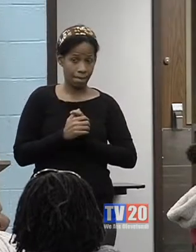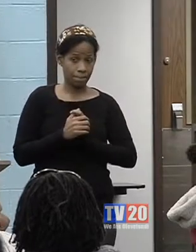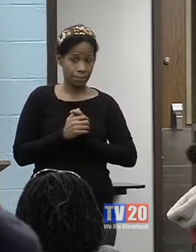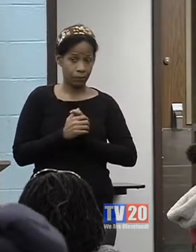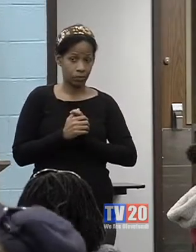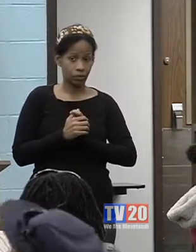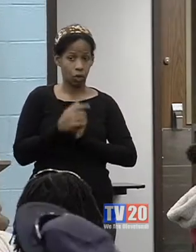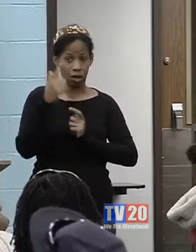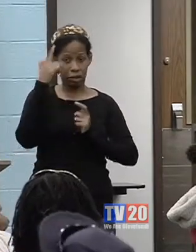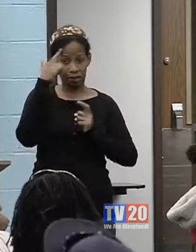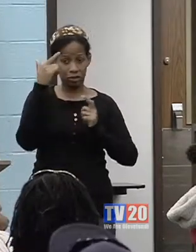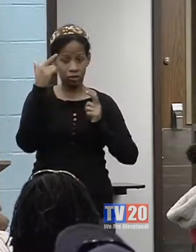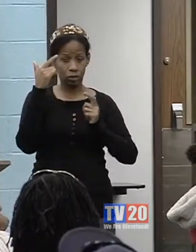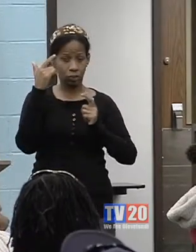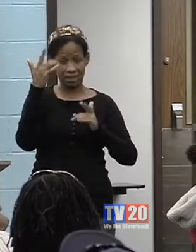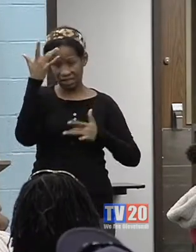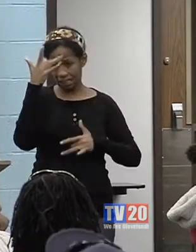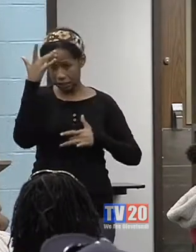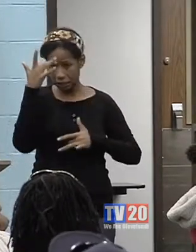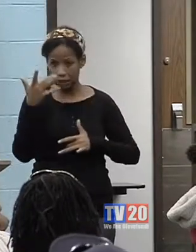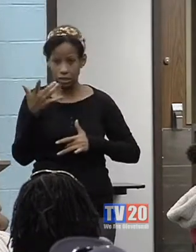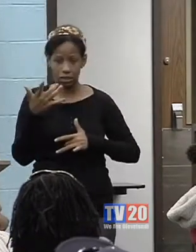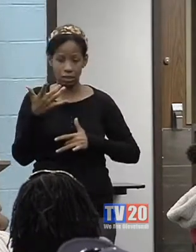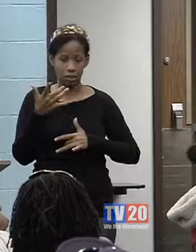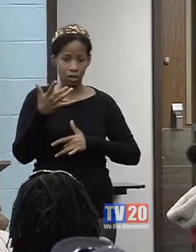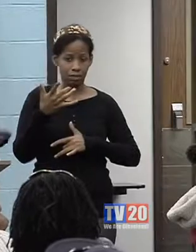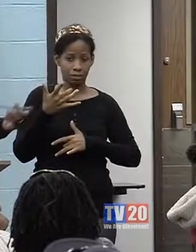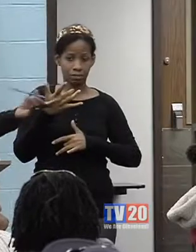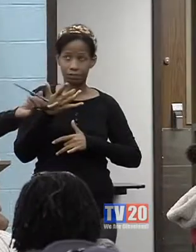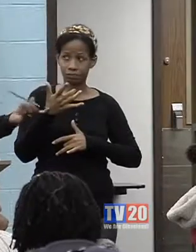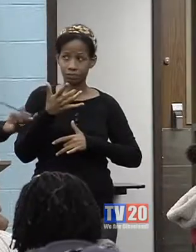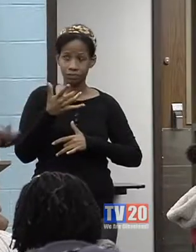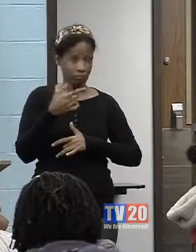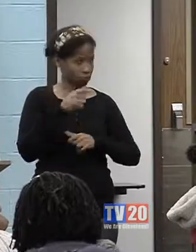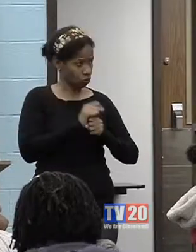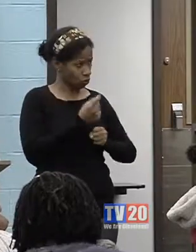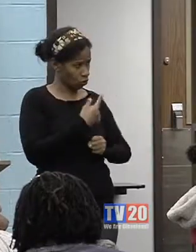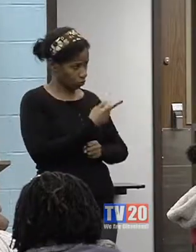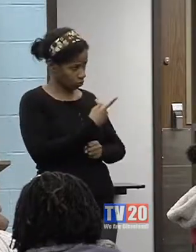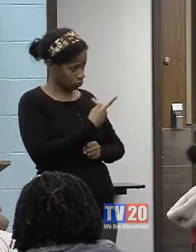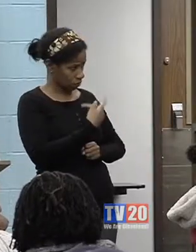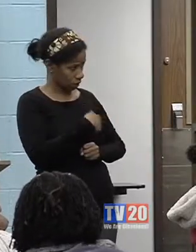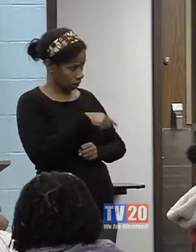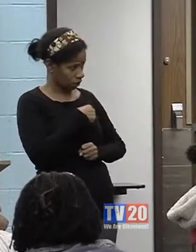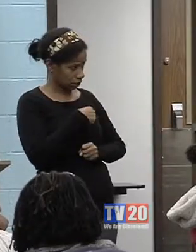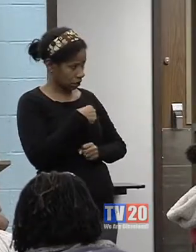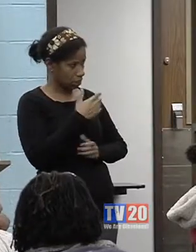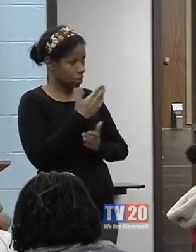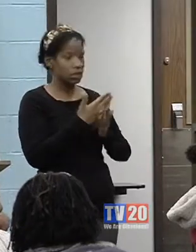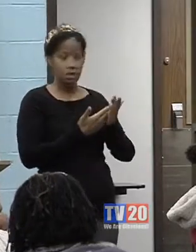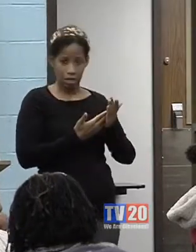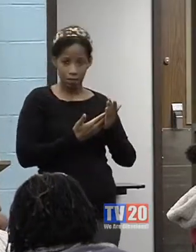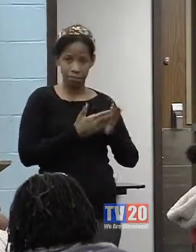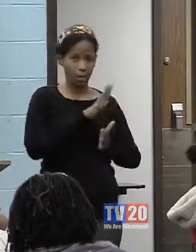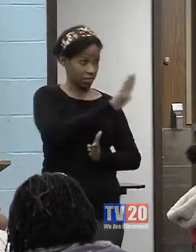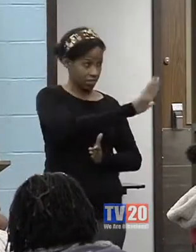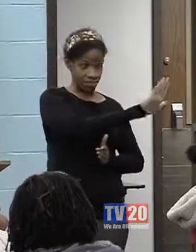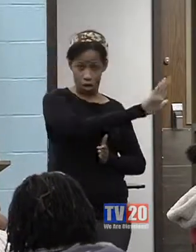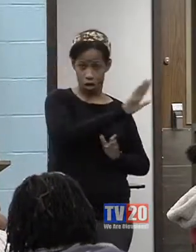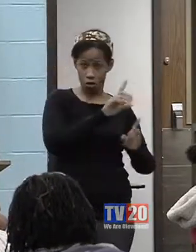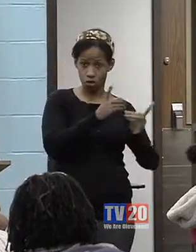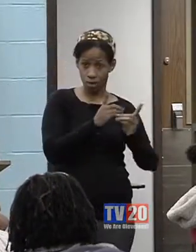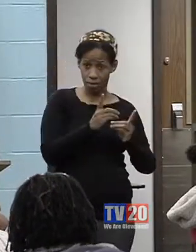deal with mental illness. But are you guys working with us with the blind? I used to be the chairman of